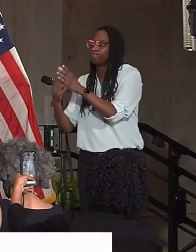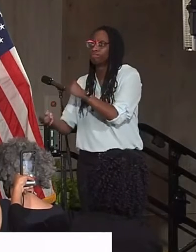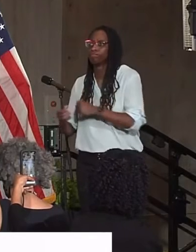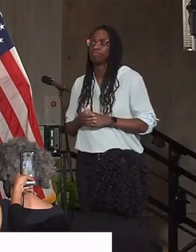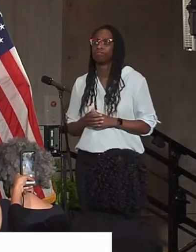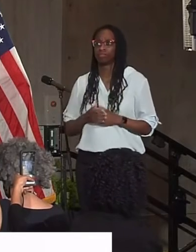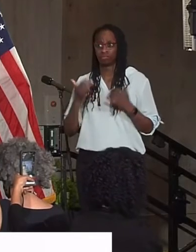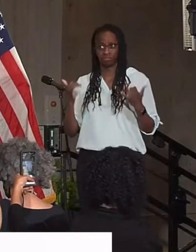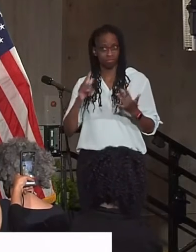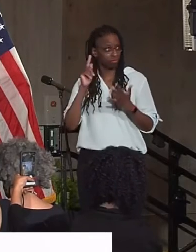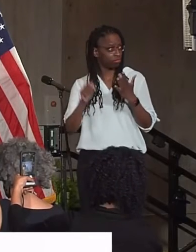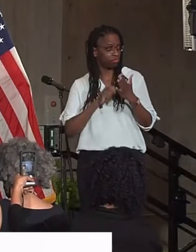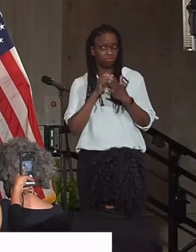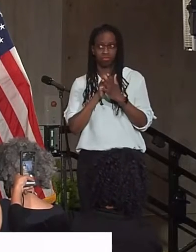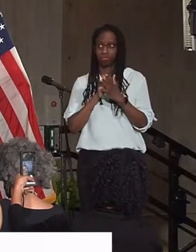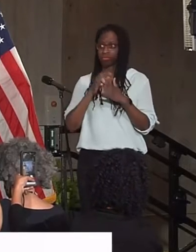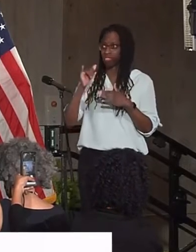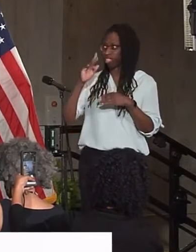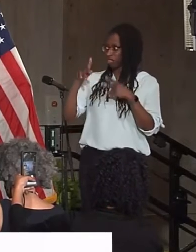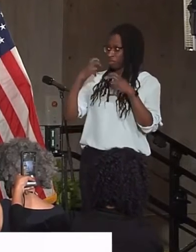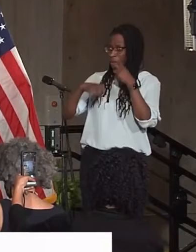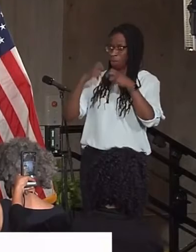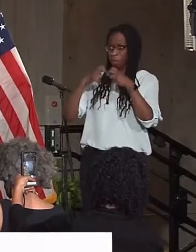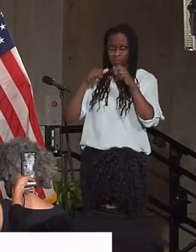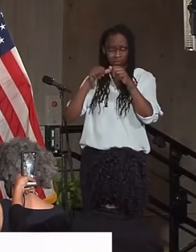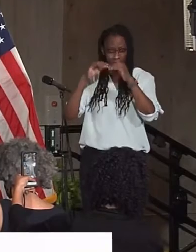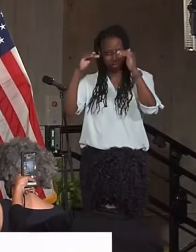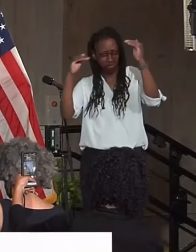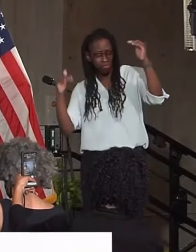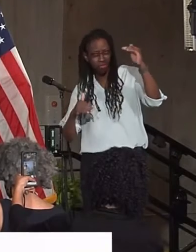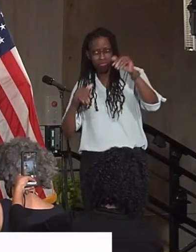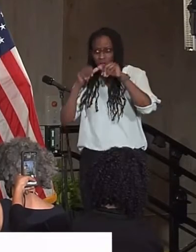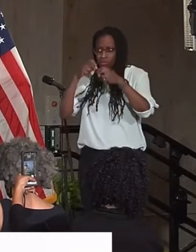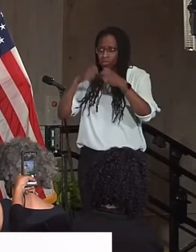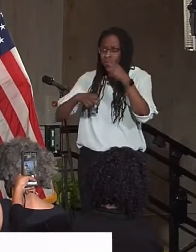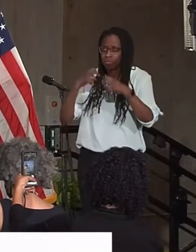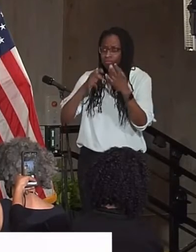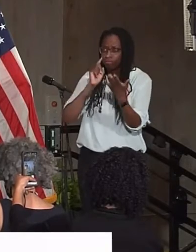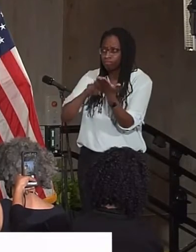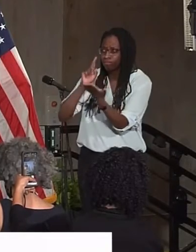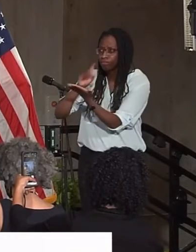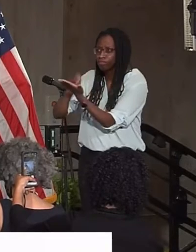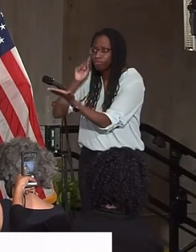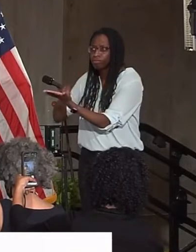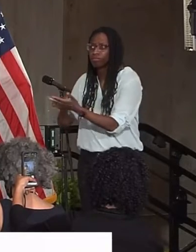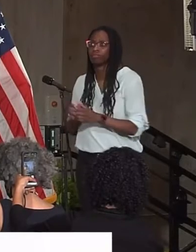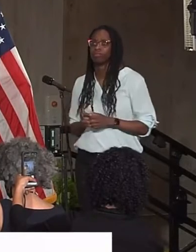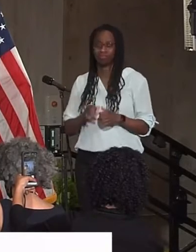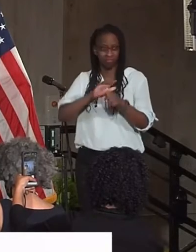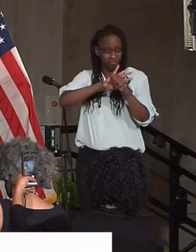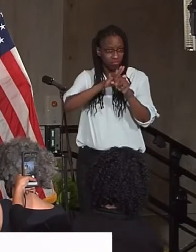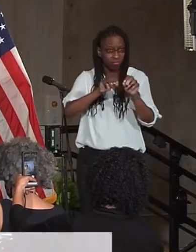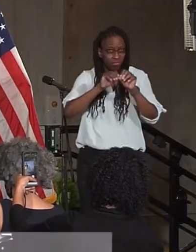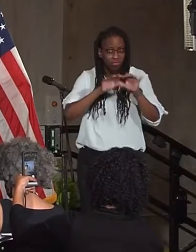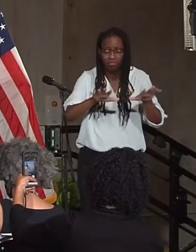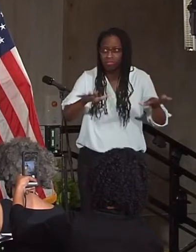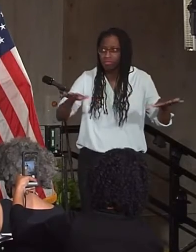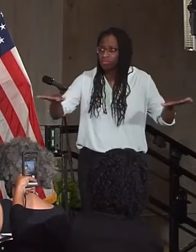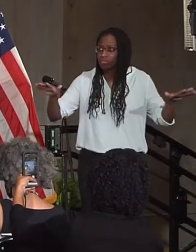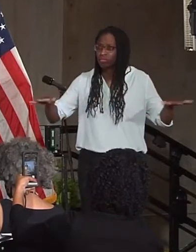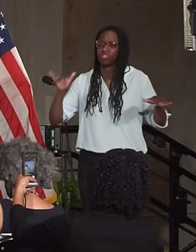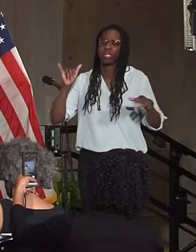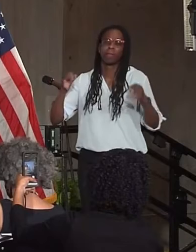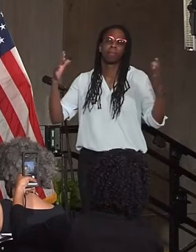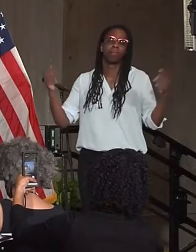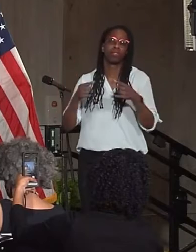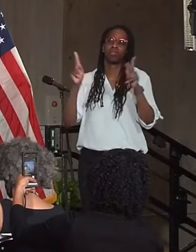exacerbated, a time where a pandemic has brought pain to so many. But